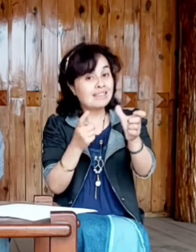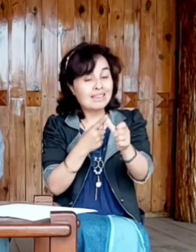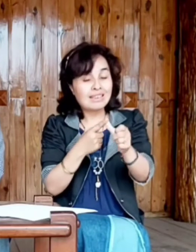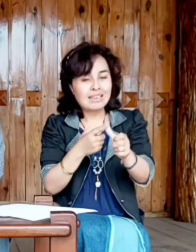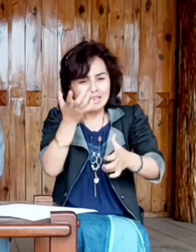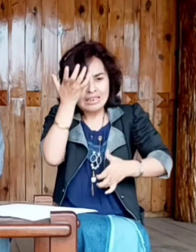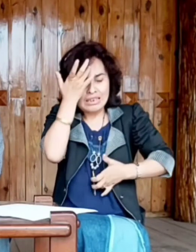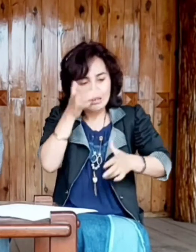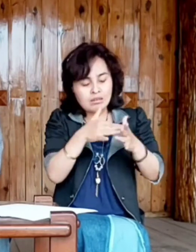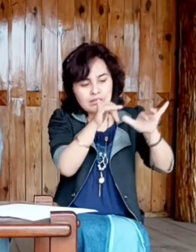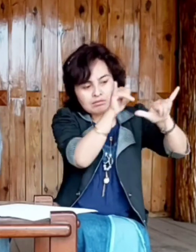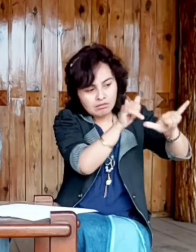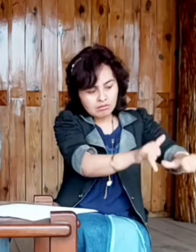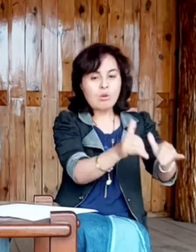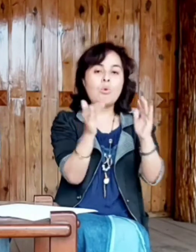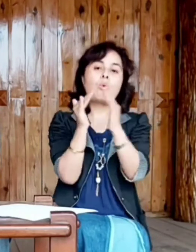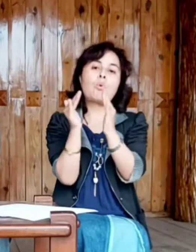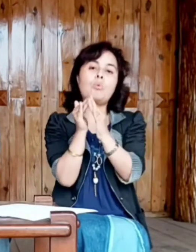should remain at home.